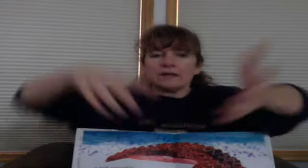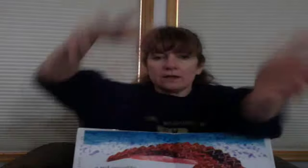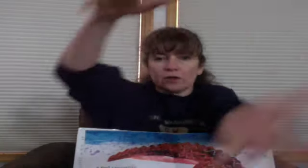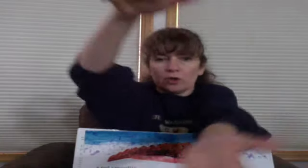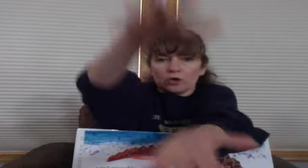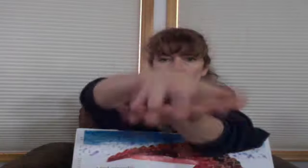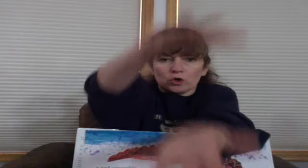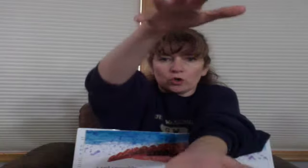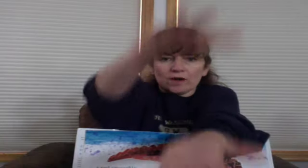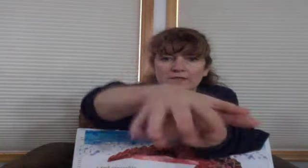crocodile.